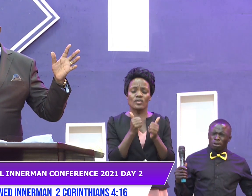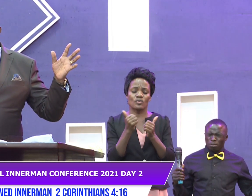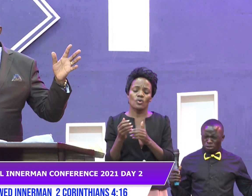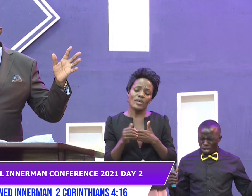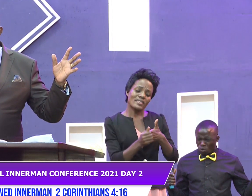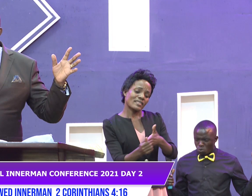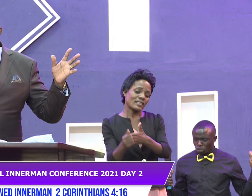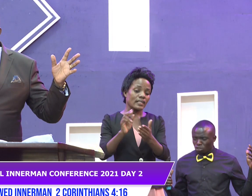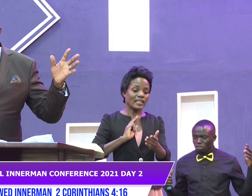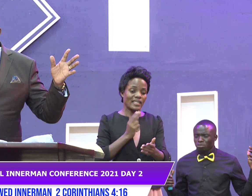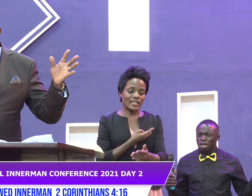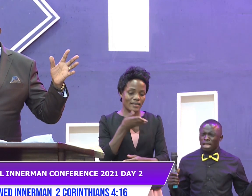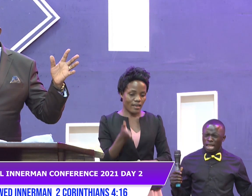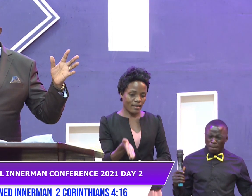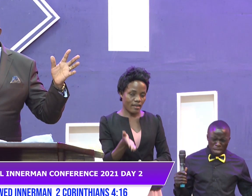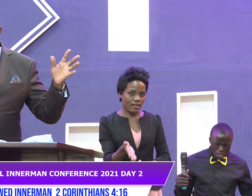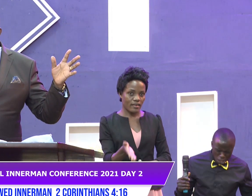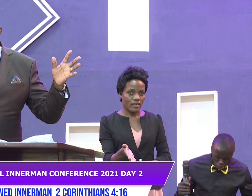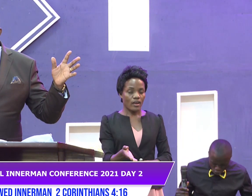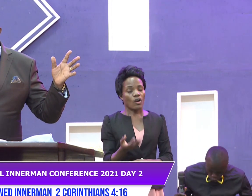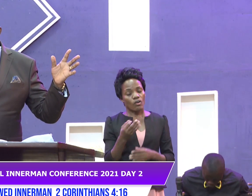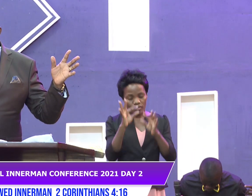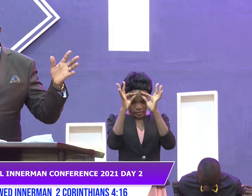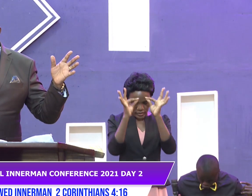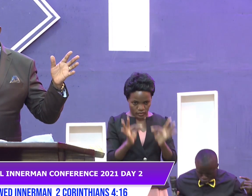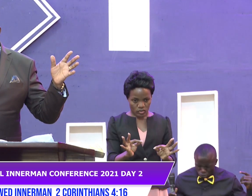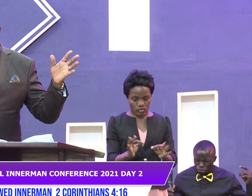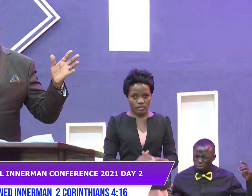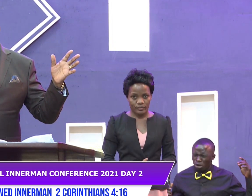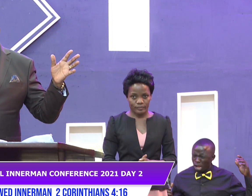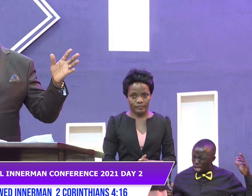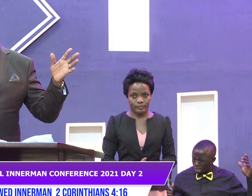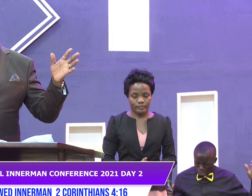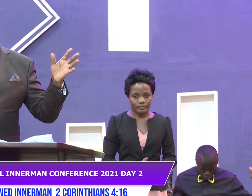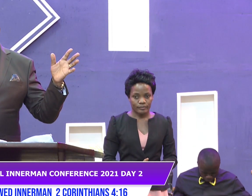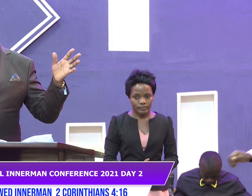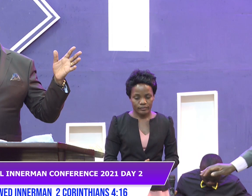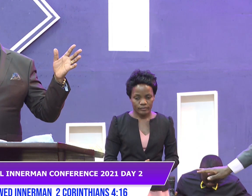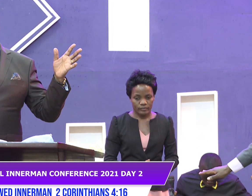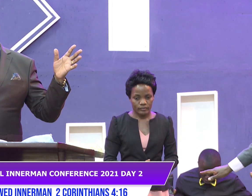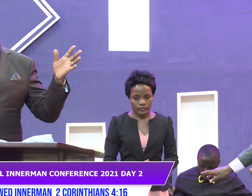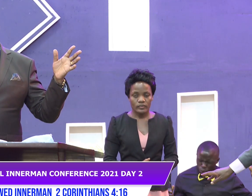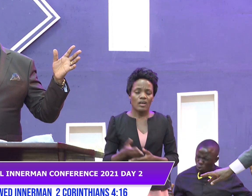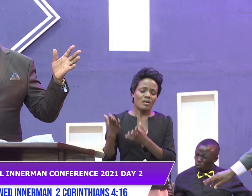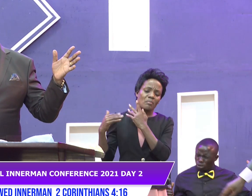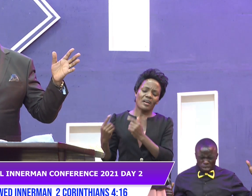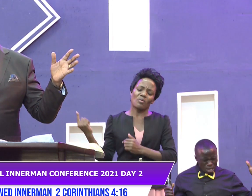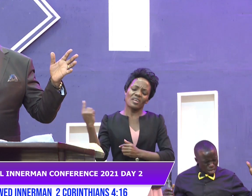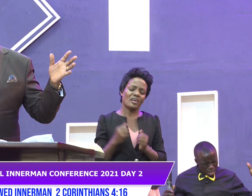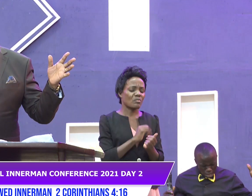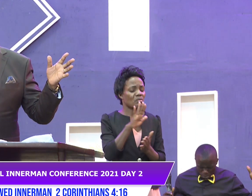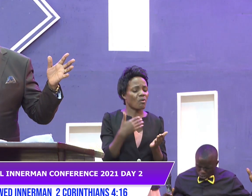choku malirida. Father, we thank you for the grace that dragged us into this valley. We